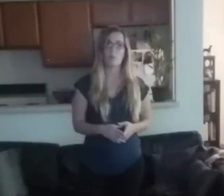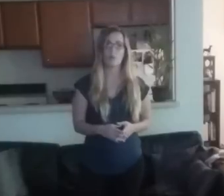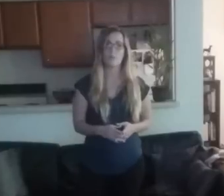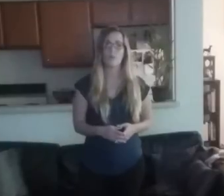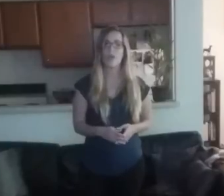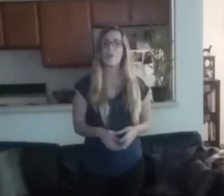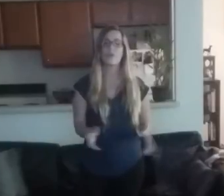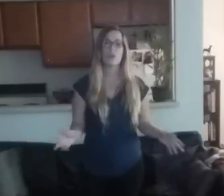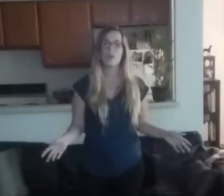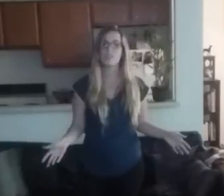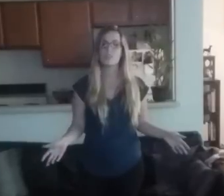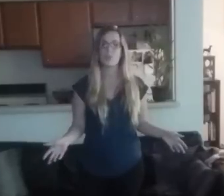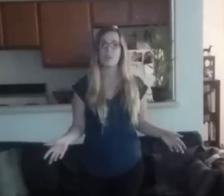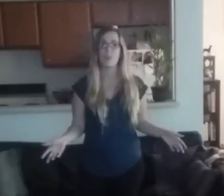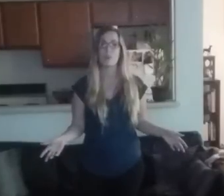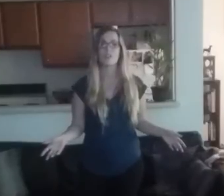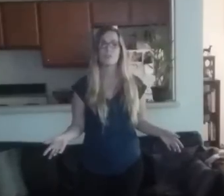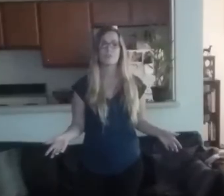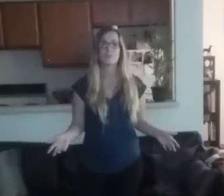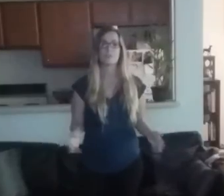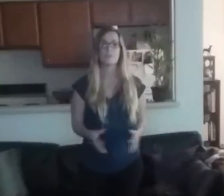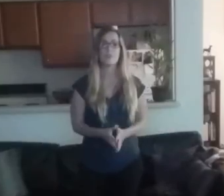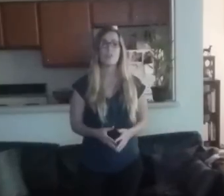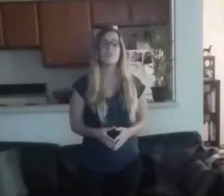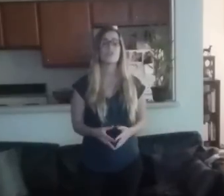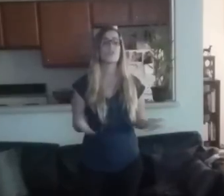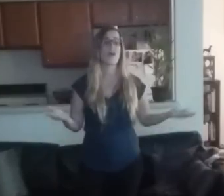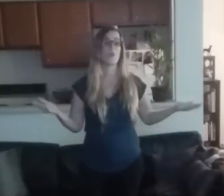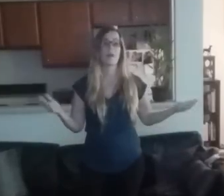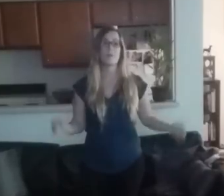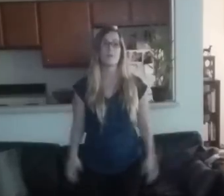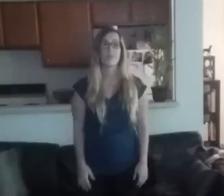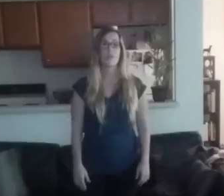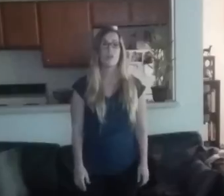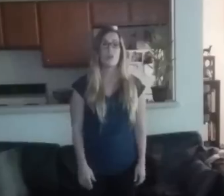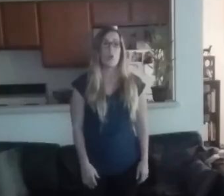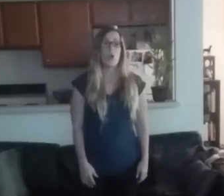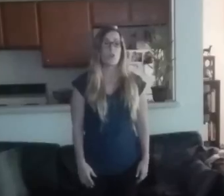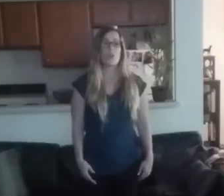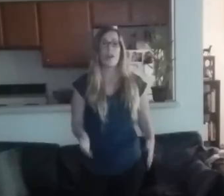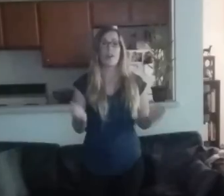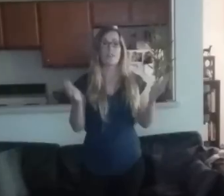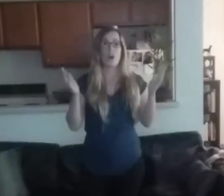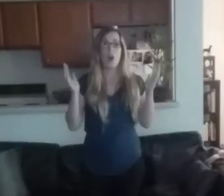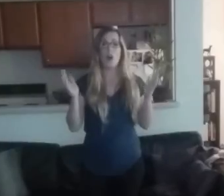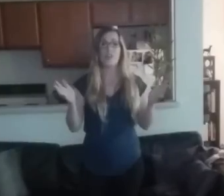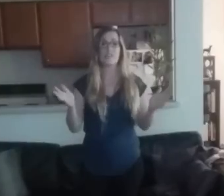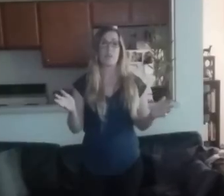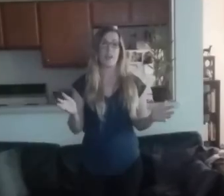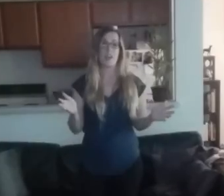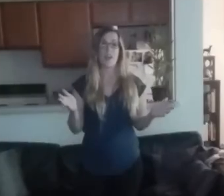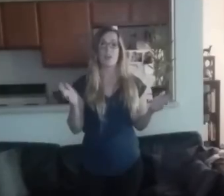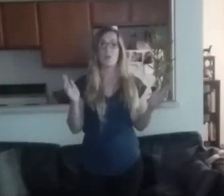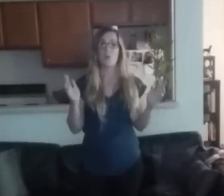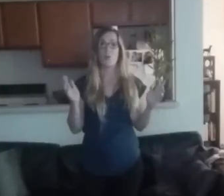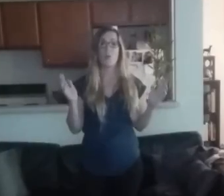problem. It only causes more damage. So now what? You have all this pain, and